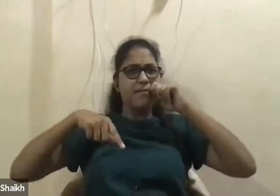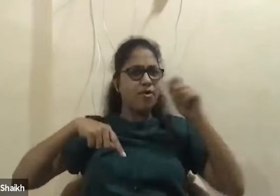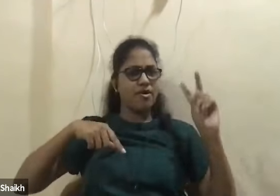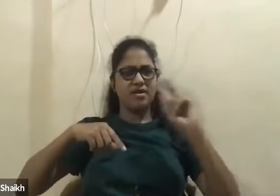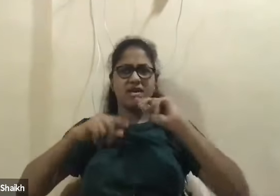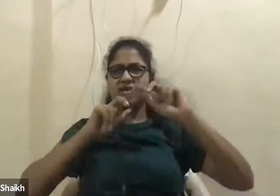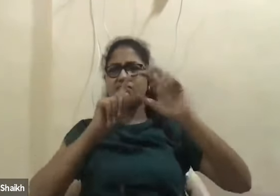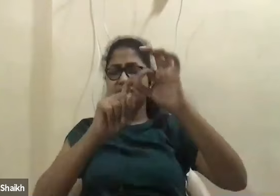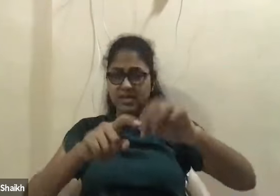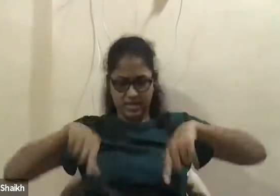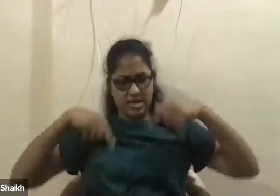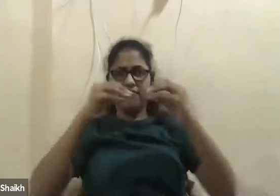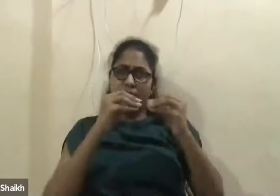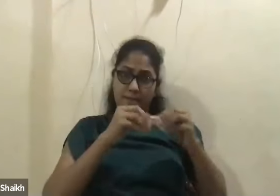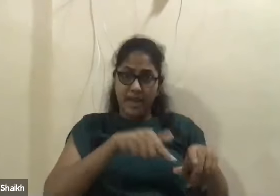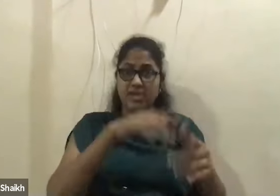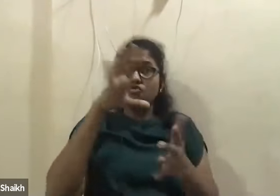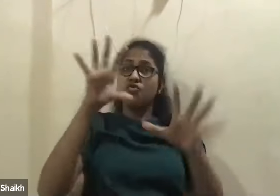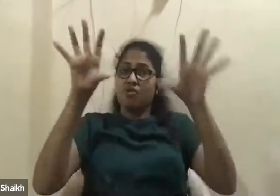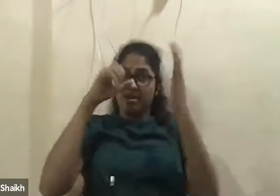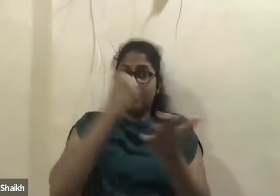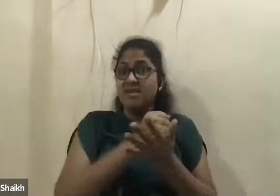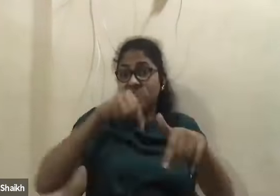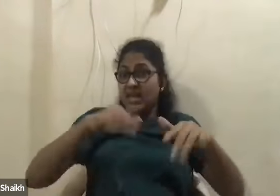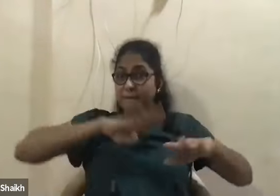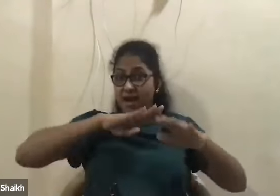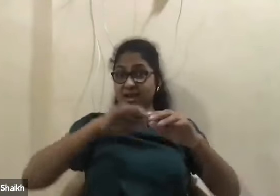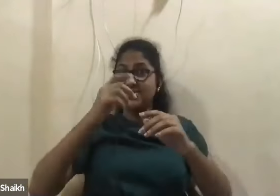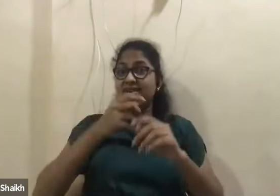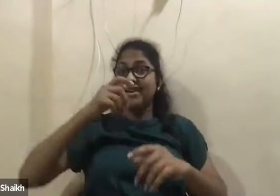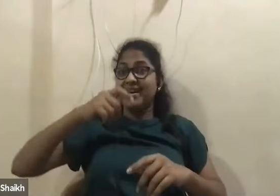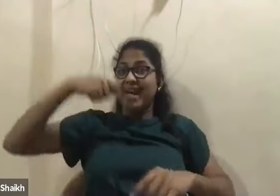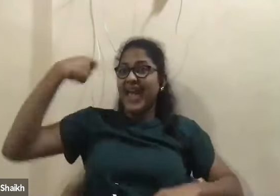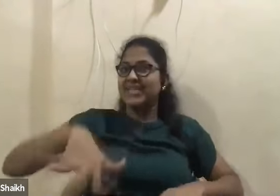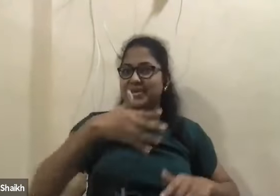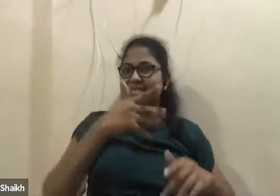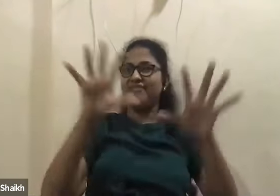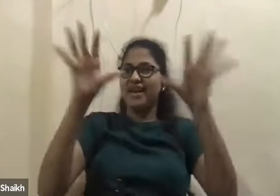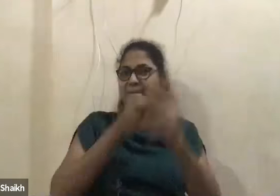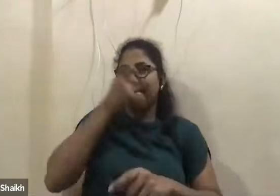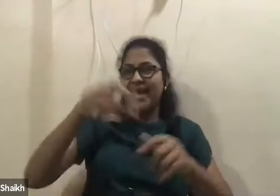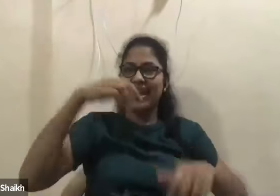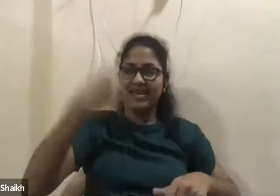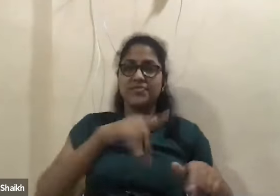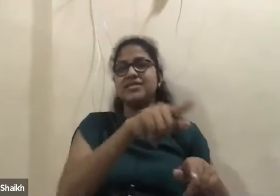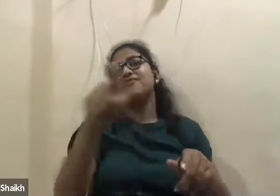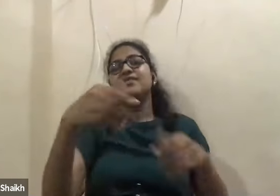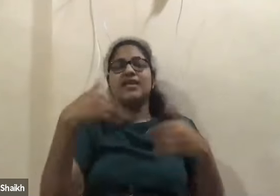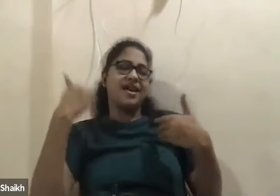actually? Because the stamp duty in Maharashtra is pretty high, right? So, I know, but then still, wherever the immovable property is,